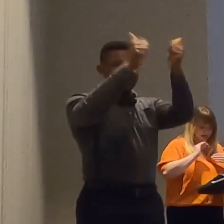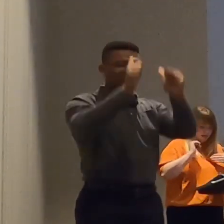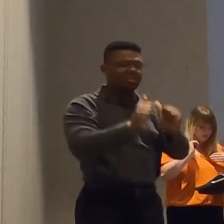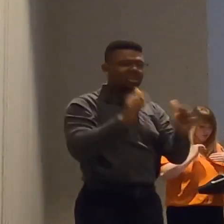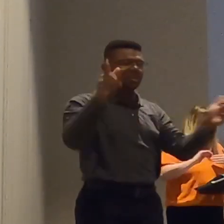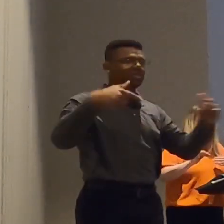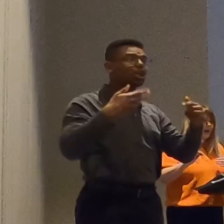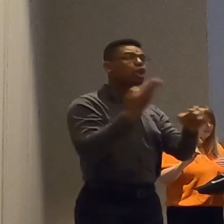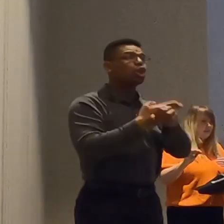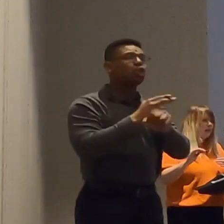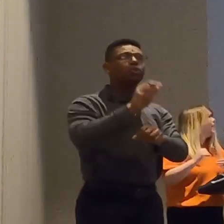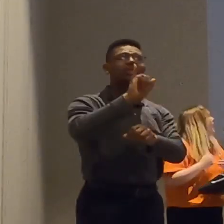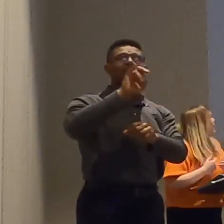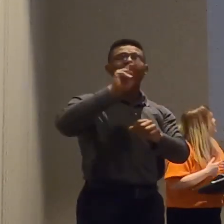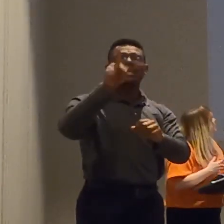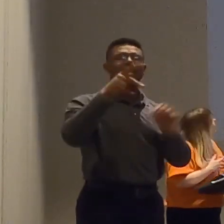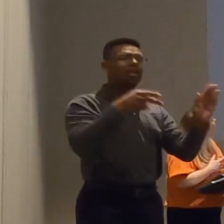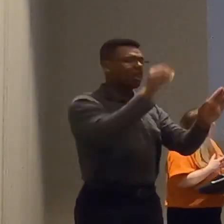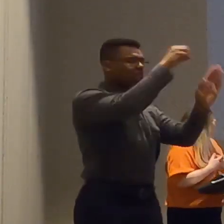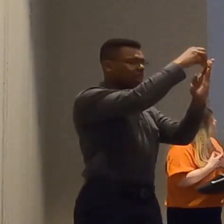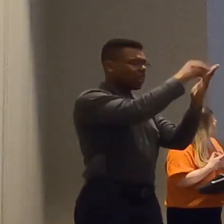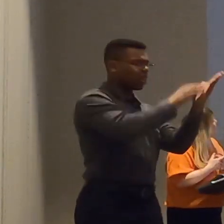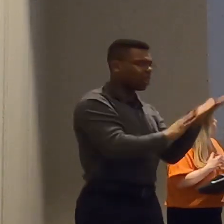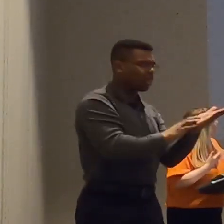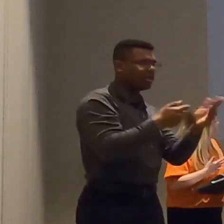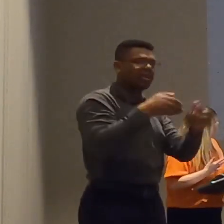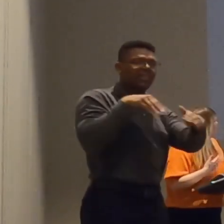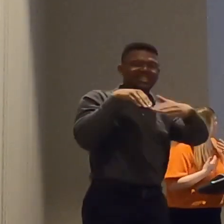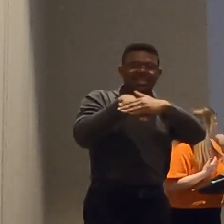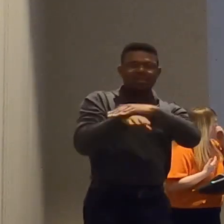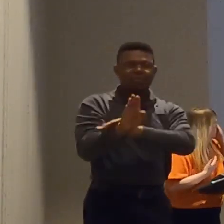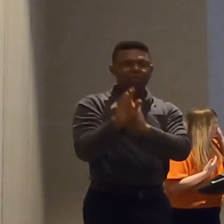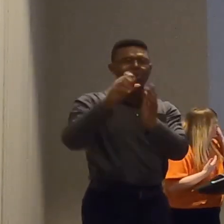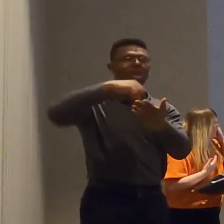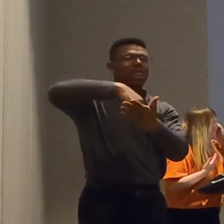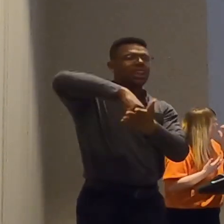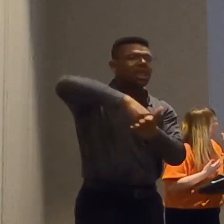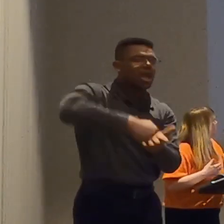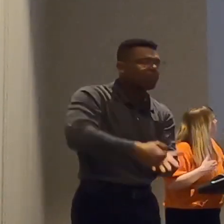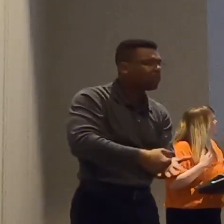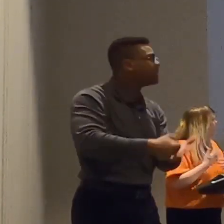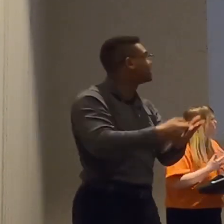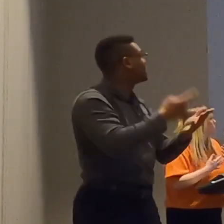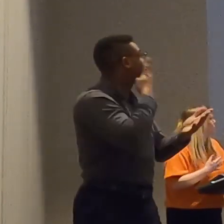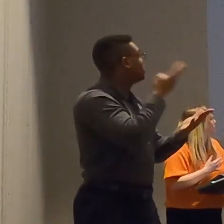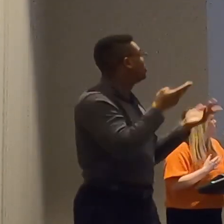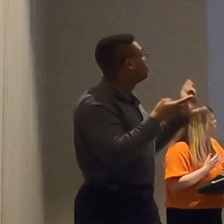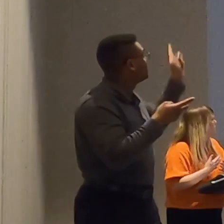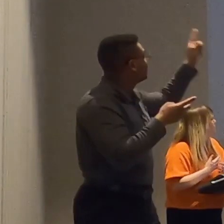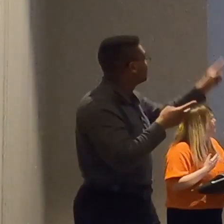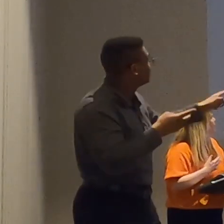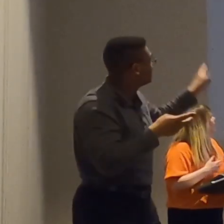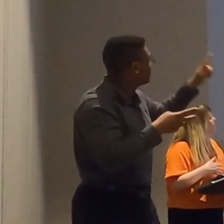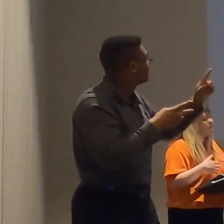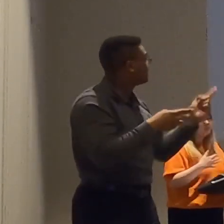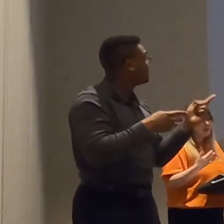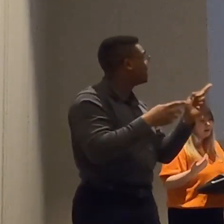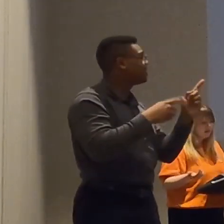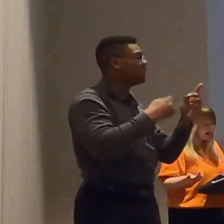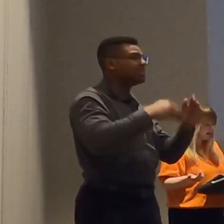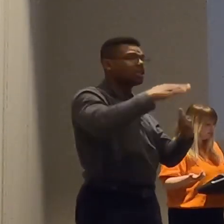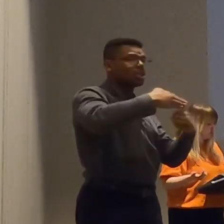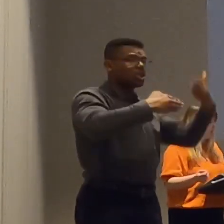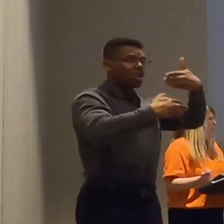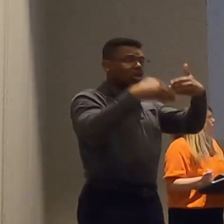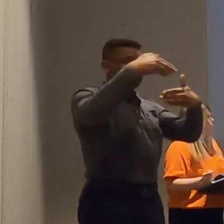and then send them through the press. And the result are these sort of layered biomorphic forms that kind of look